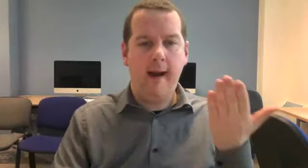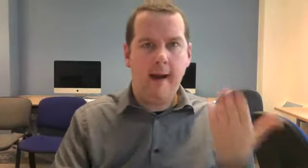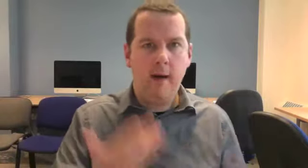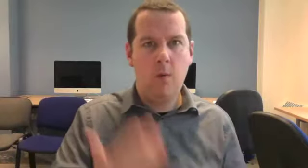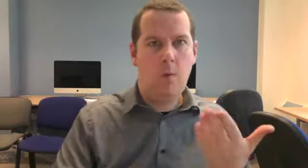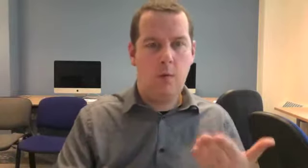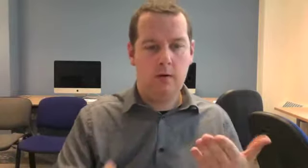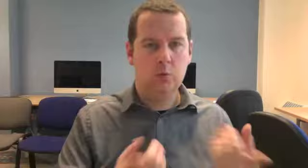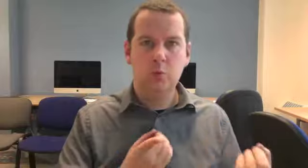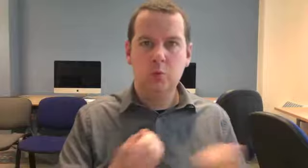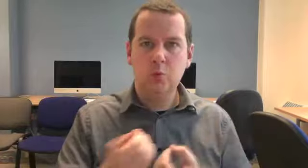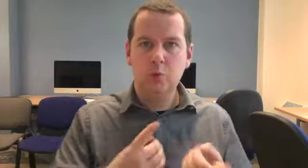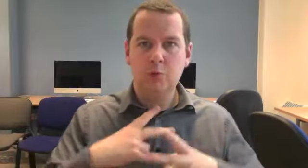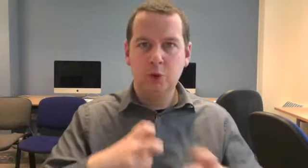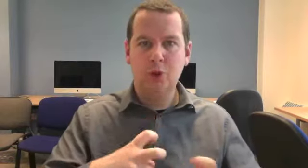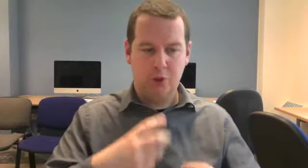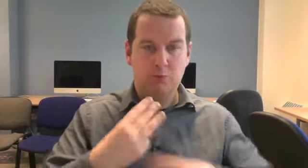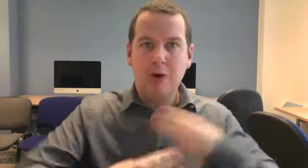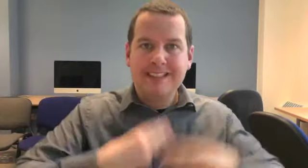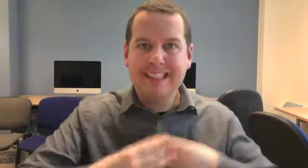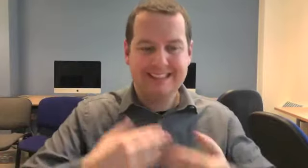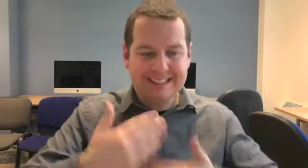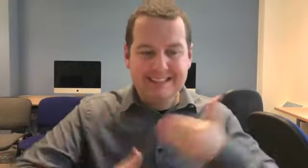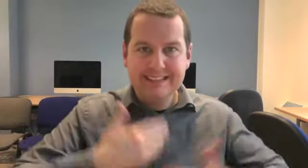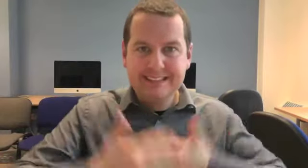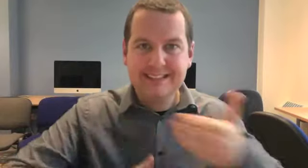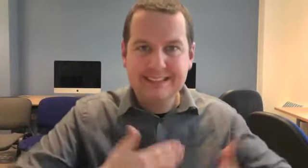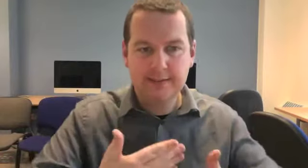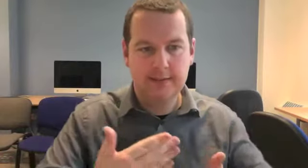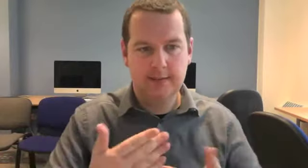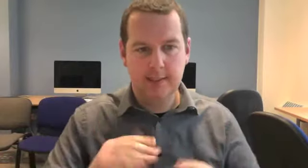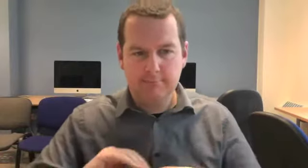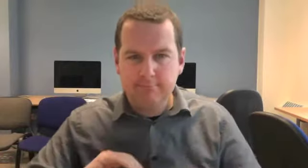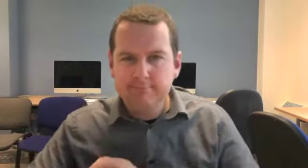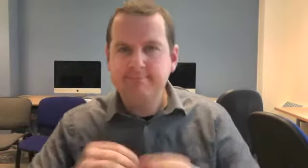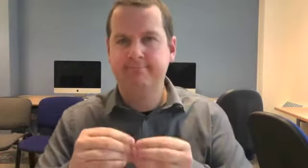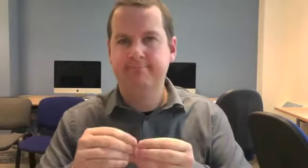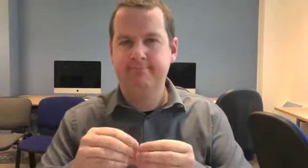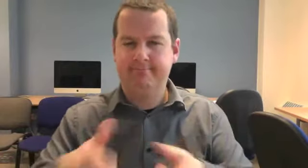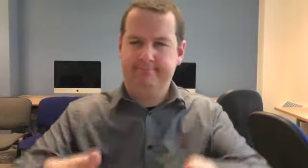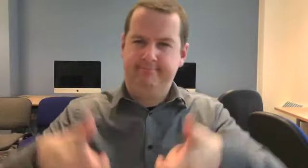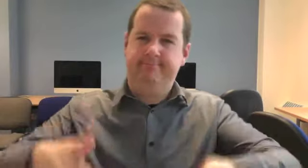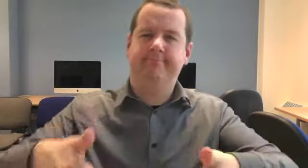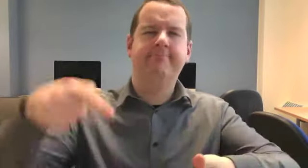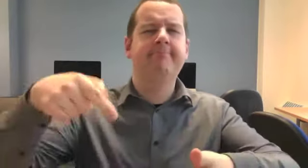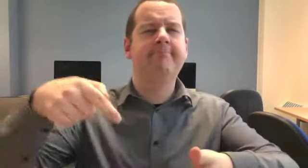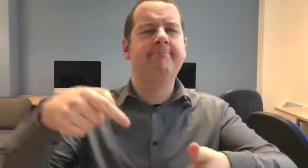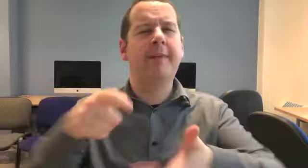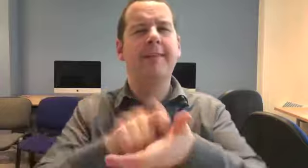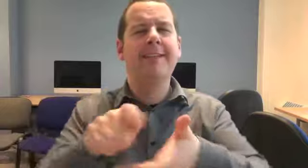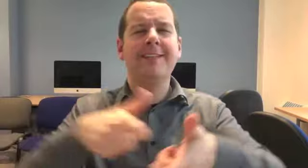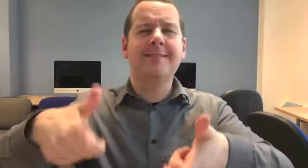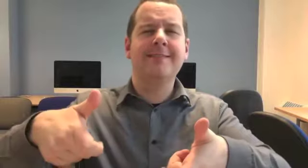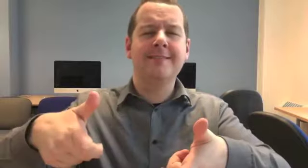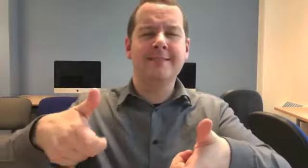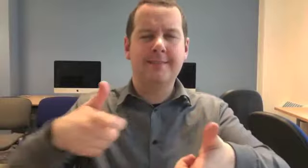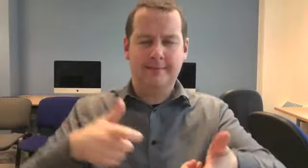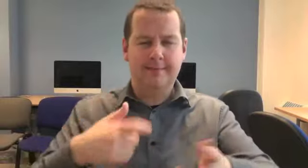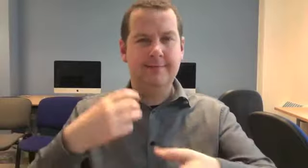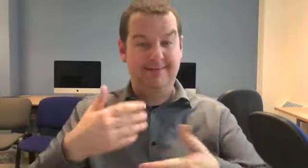And also, in terms of the research process and the production of research, what goes into making this